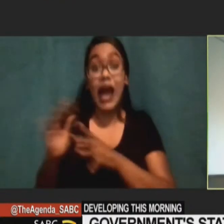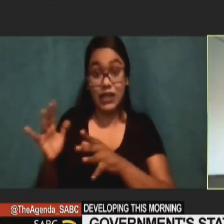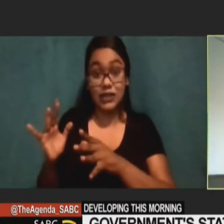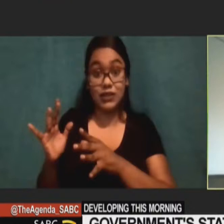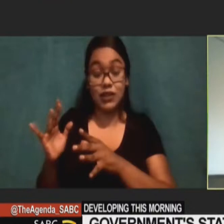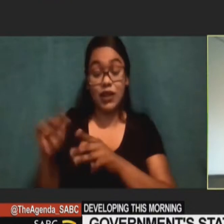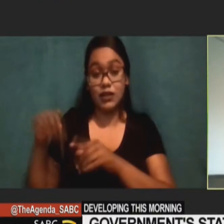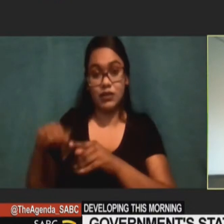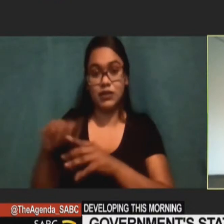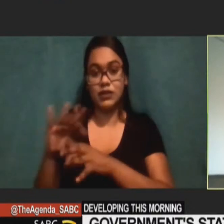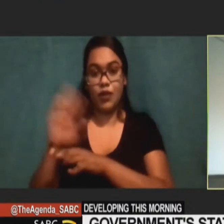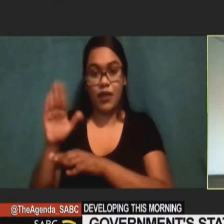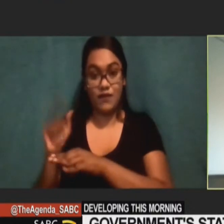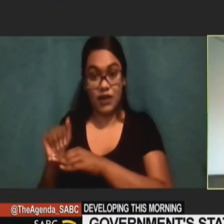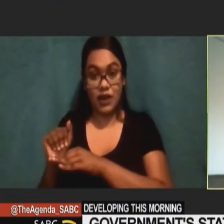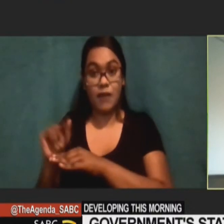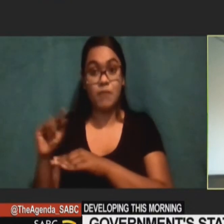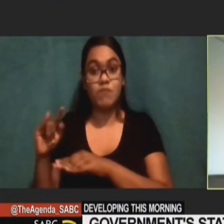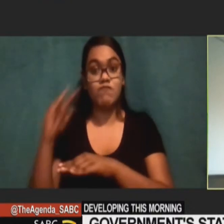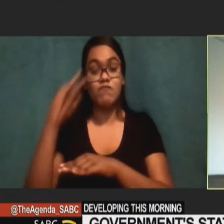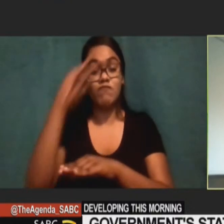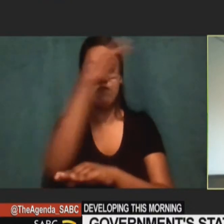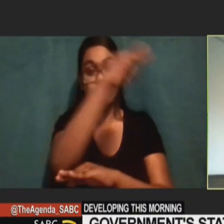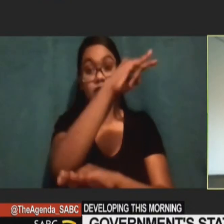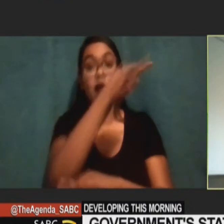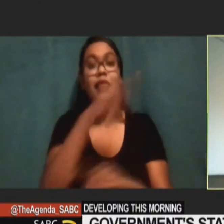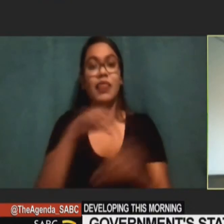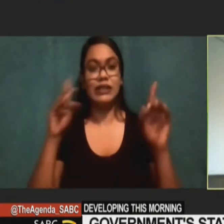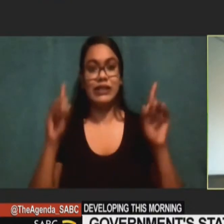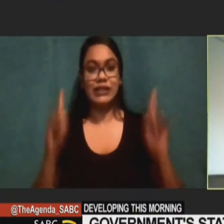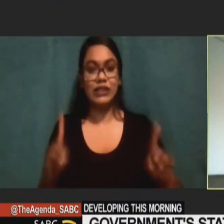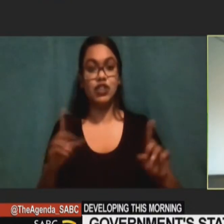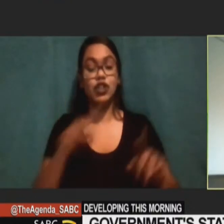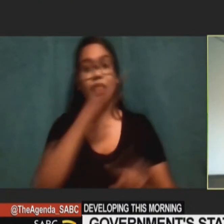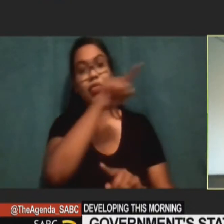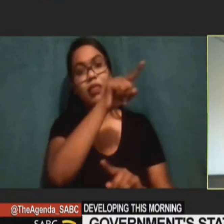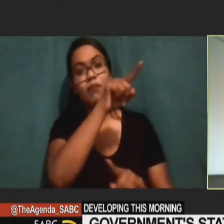to Mauritius, I think a decision was taken by the authorities in Mauritius then